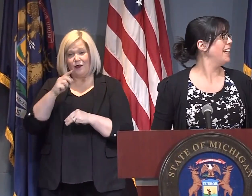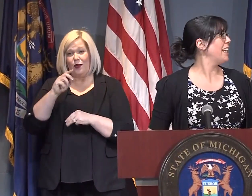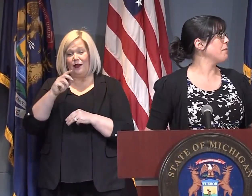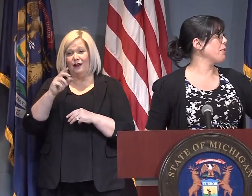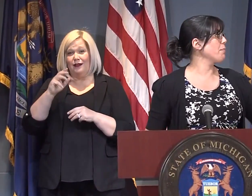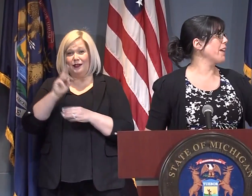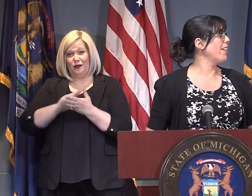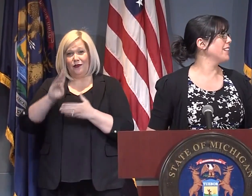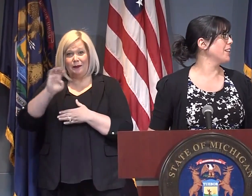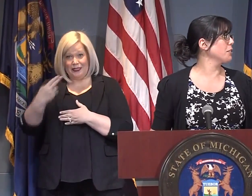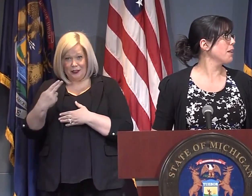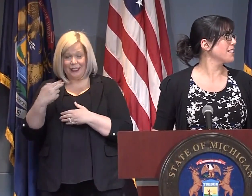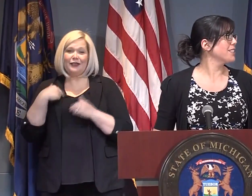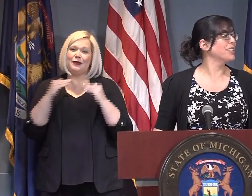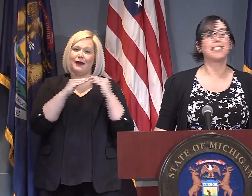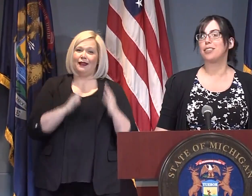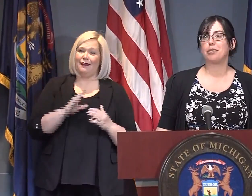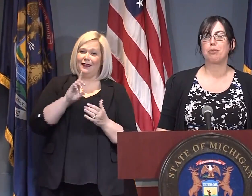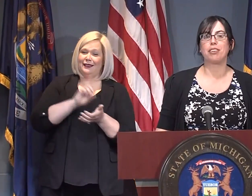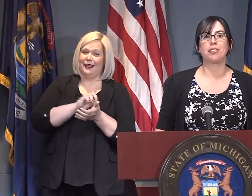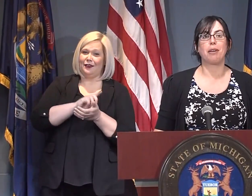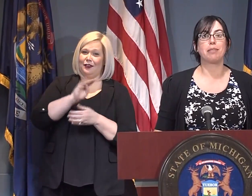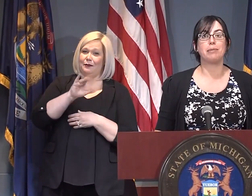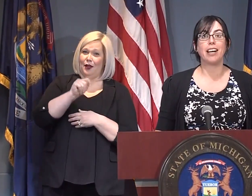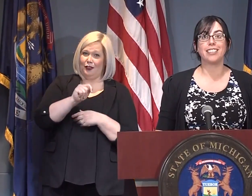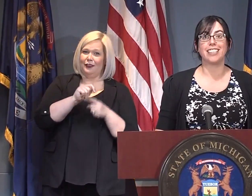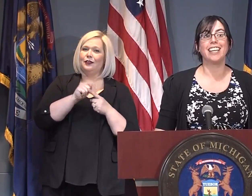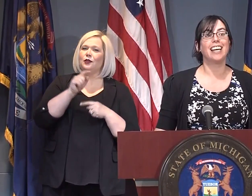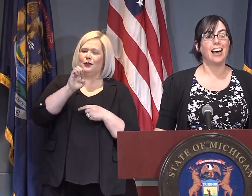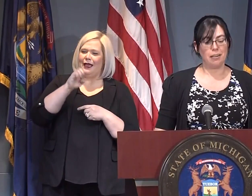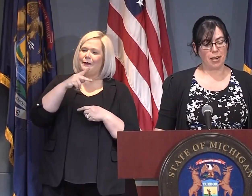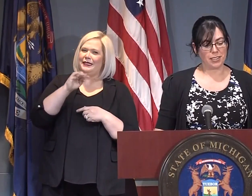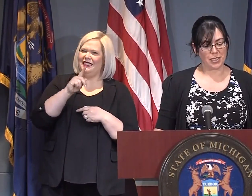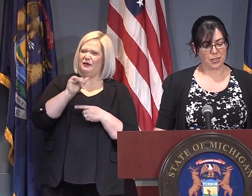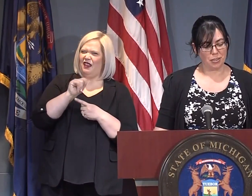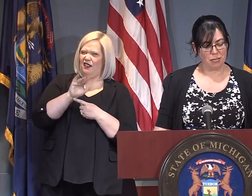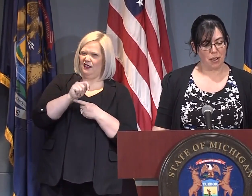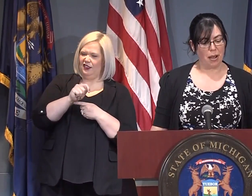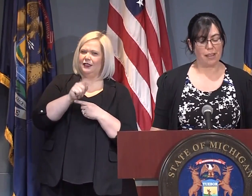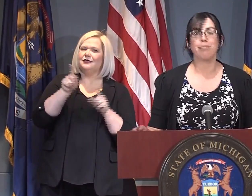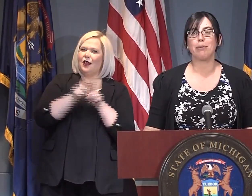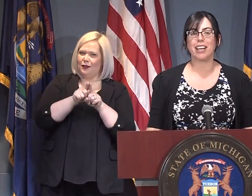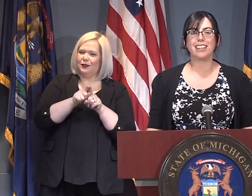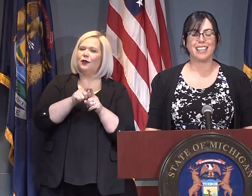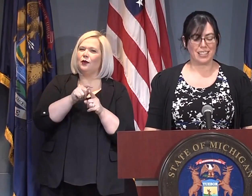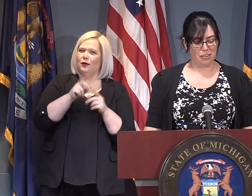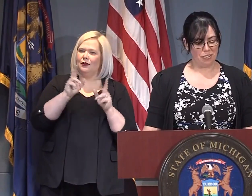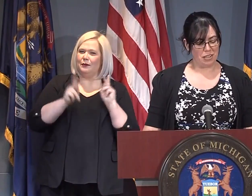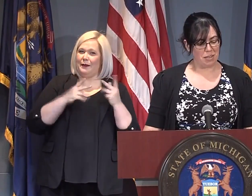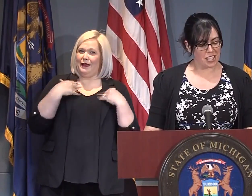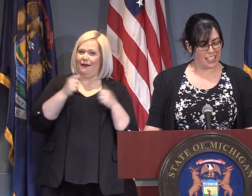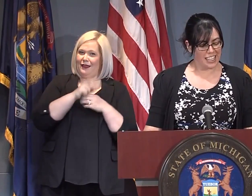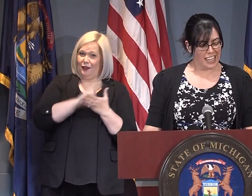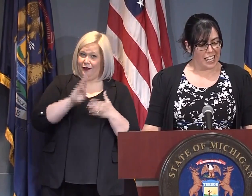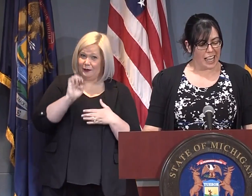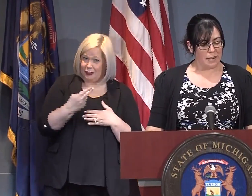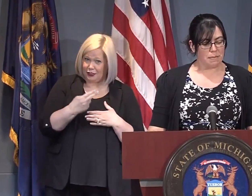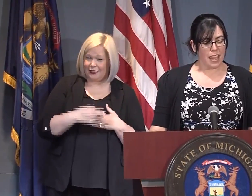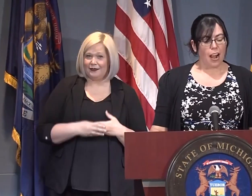Michigan. And I'm here with my colleague, Dr. Martin, who's an associate professor of epidemiology, also at the School of Public Health at the University of